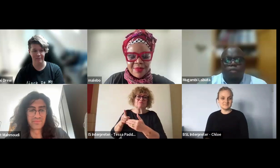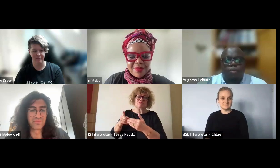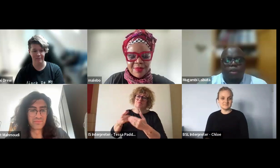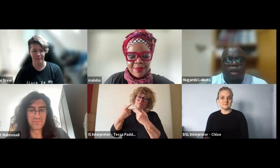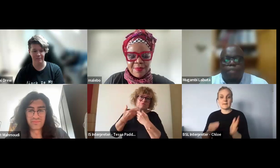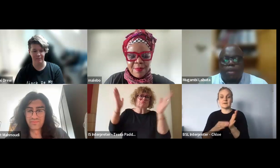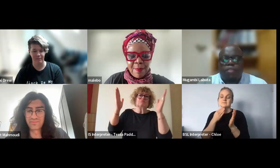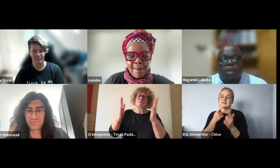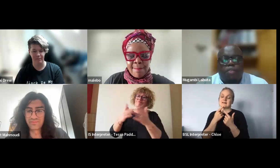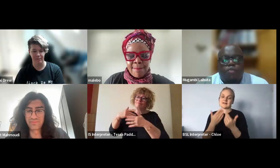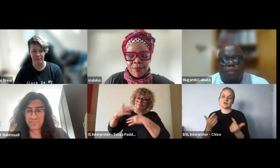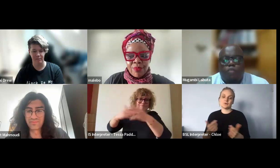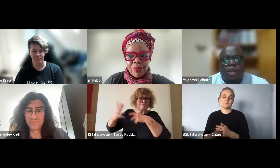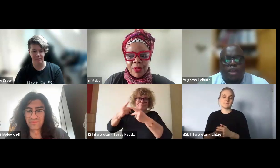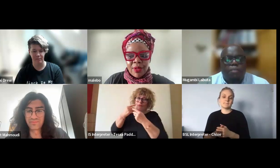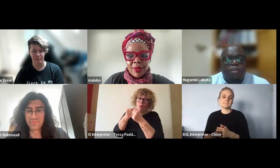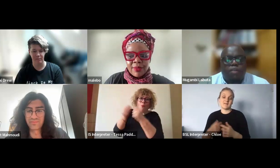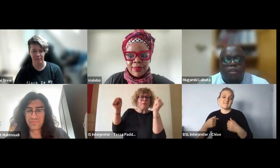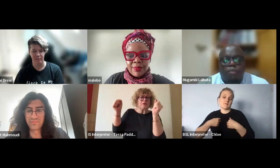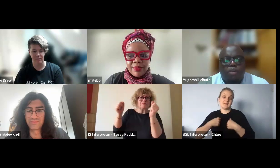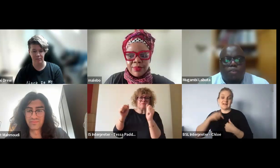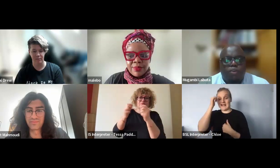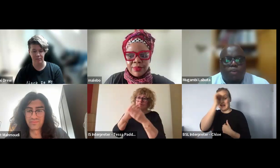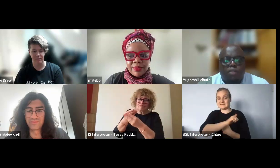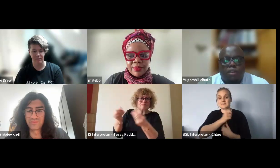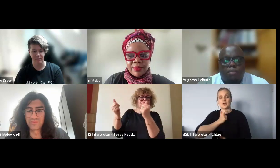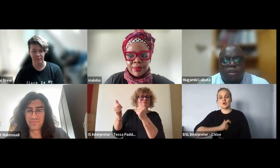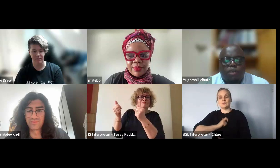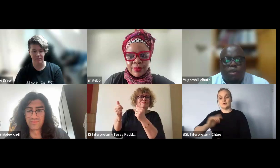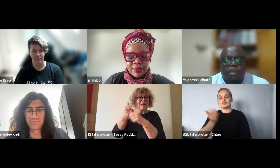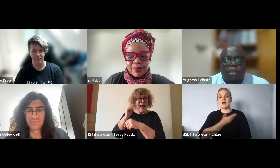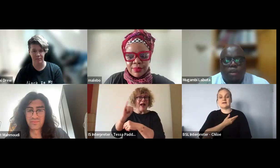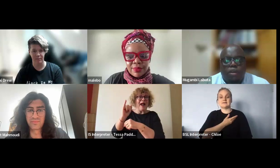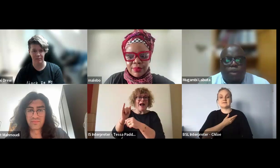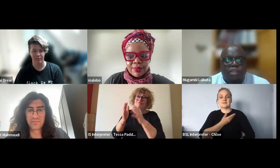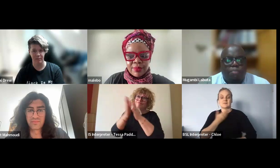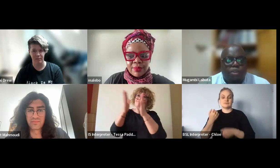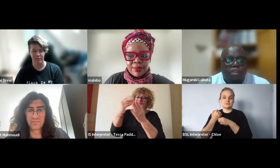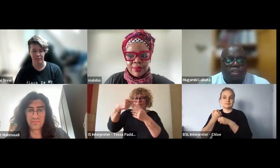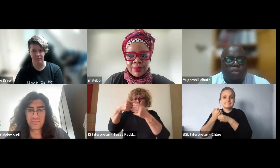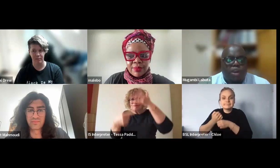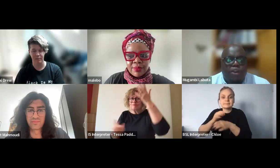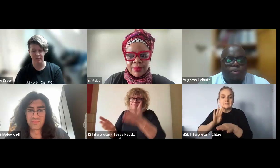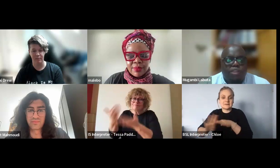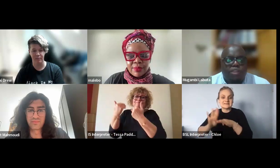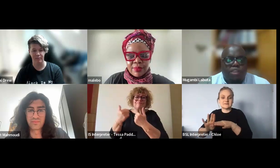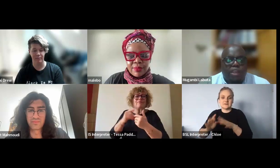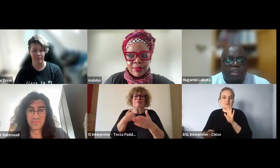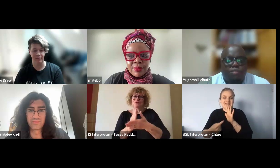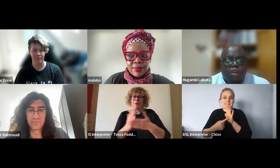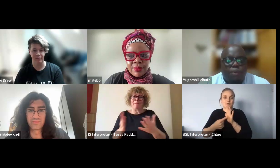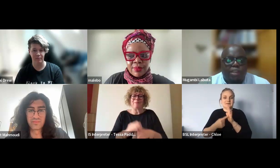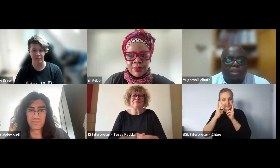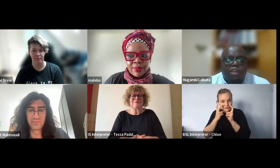Thank you very much. I think for me, for academics and human rights practitioners, what is important is to carry out research